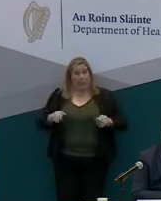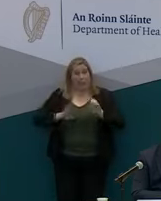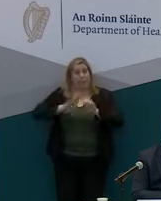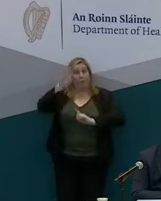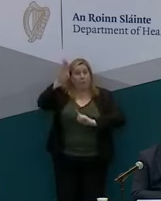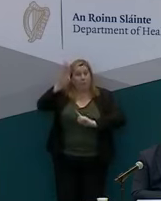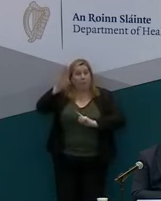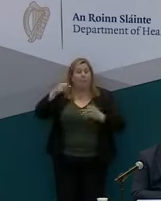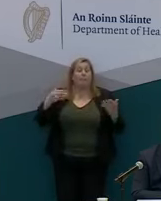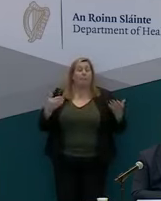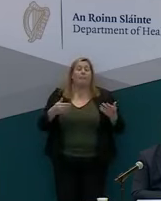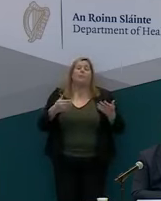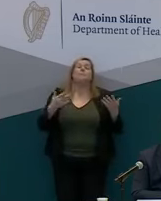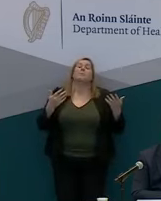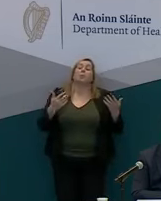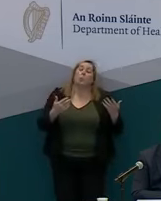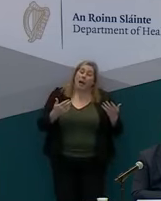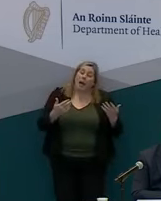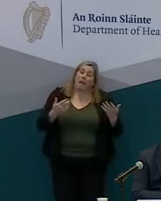reached a plateau.